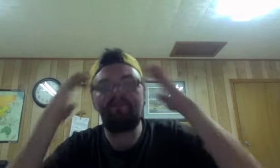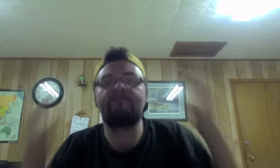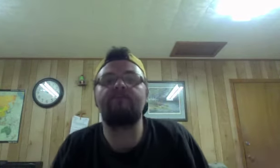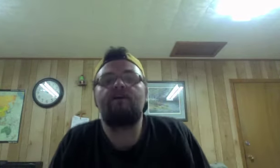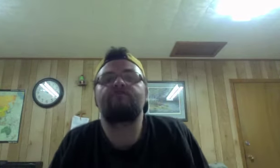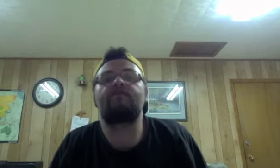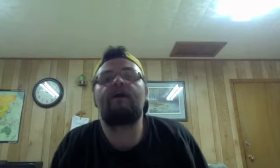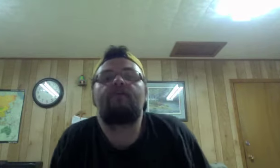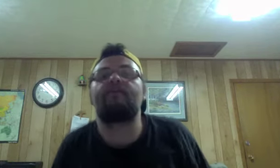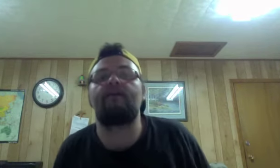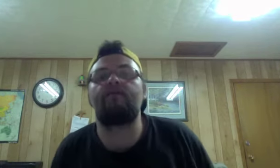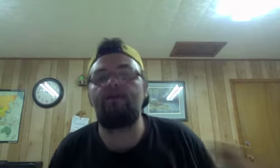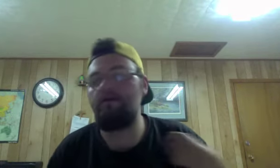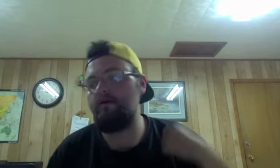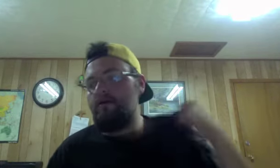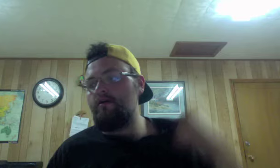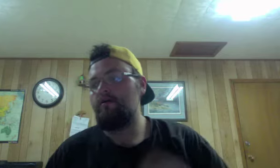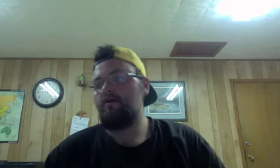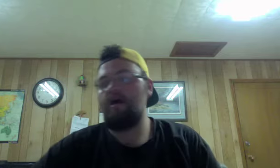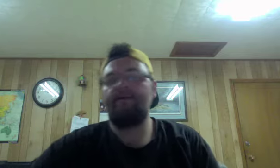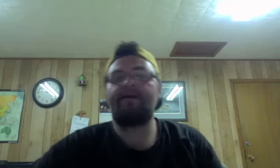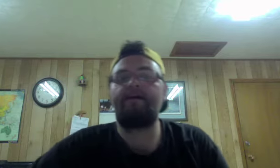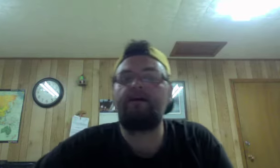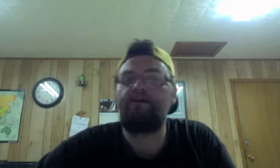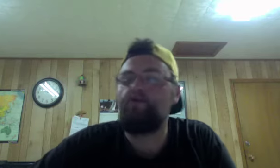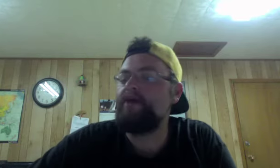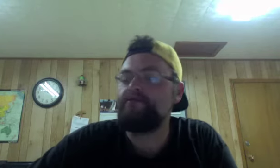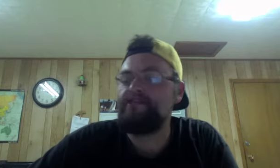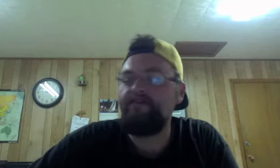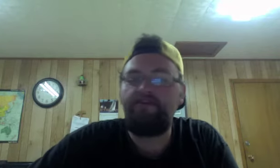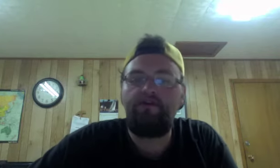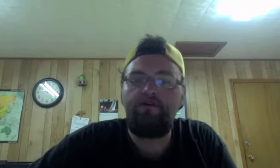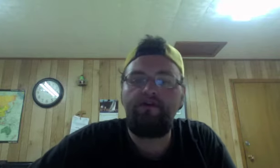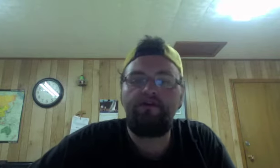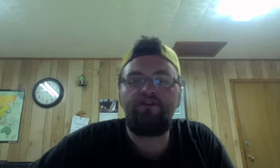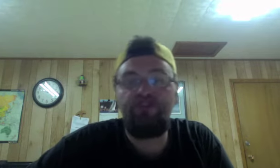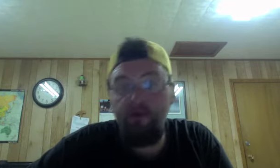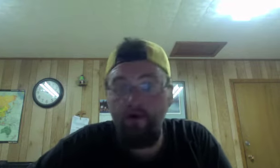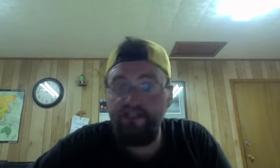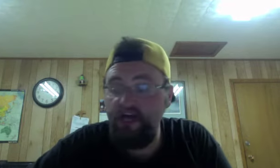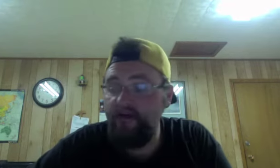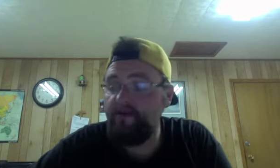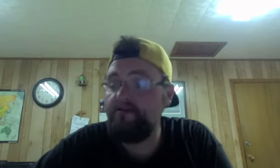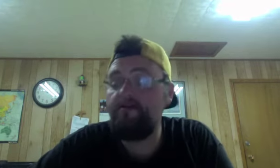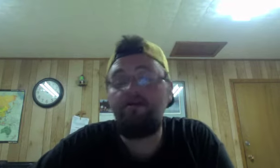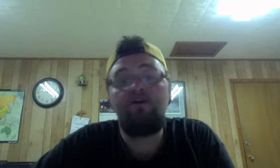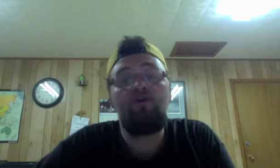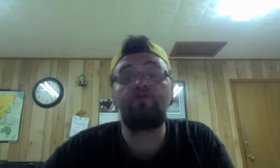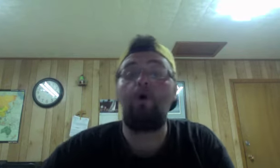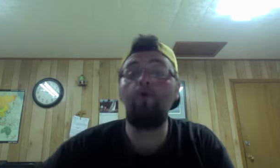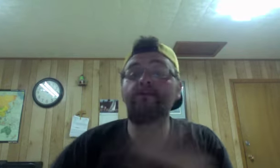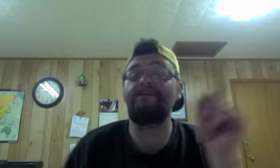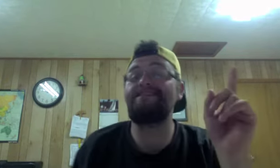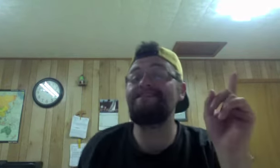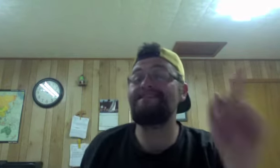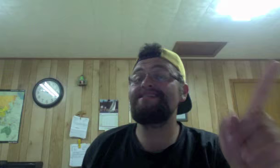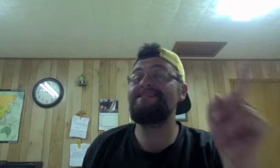BC Lions right now I don't think anybody I mean a great receiving core G Roy Simon who is only 67